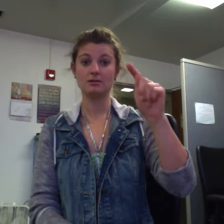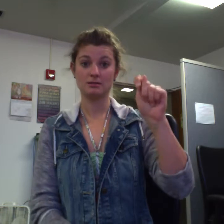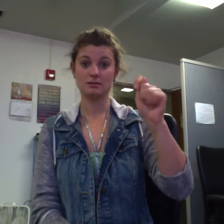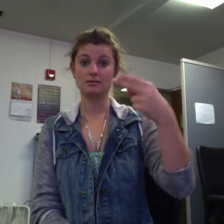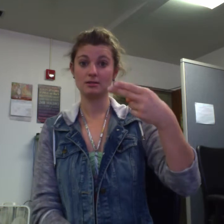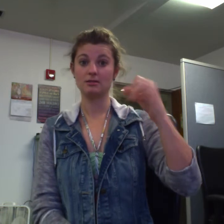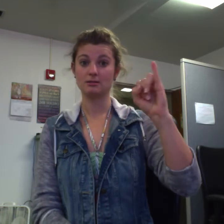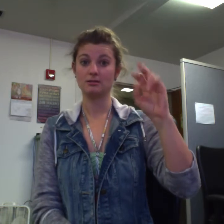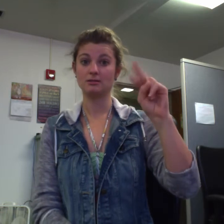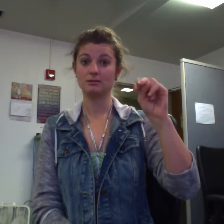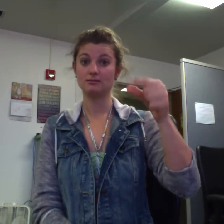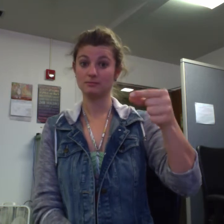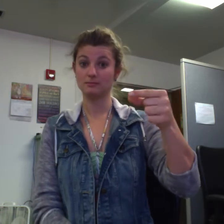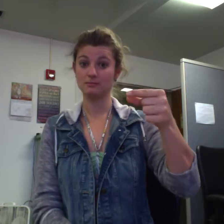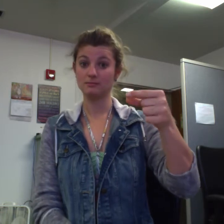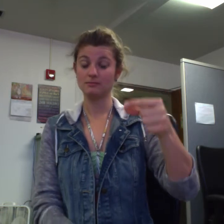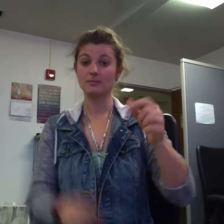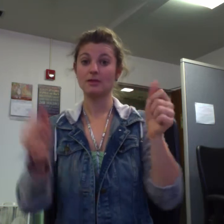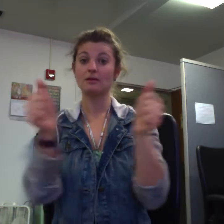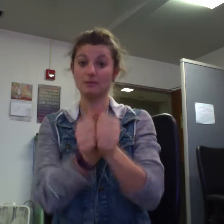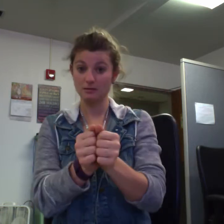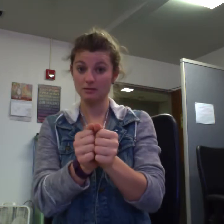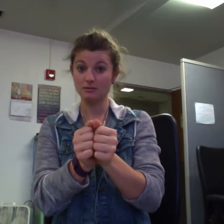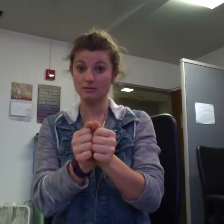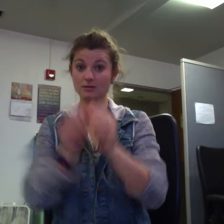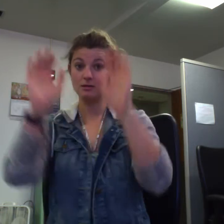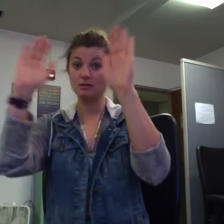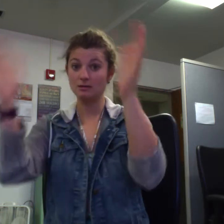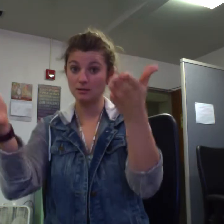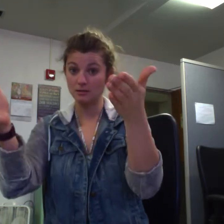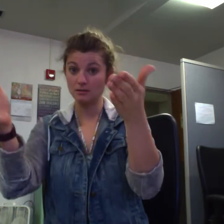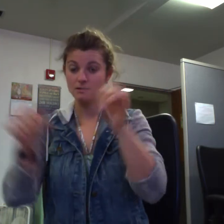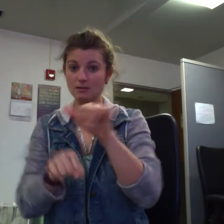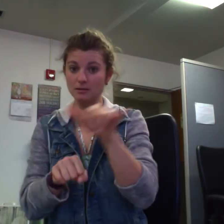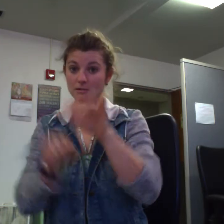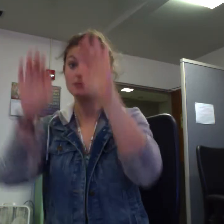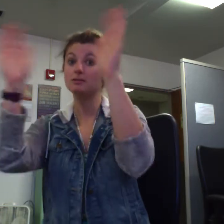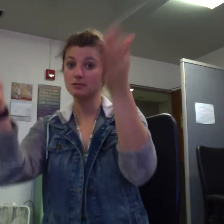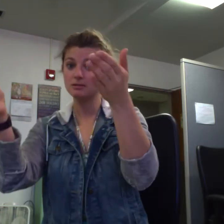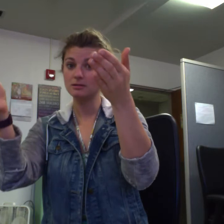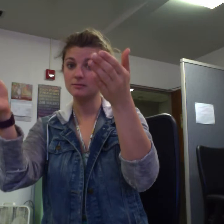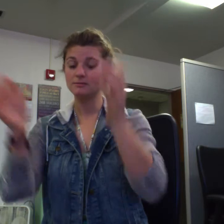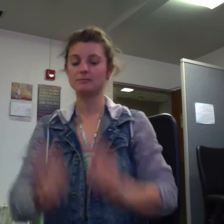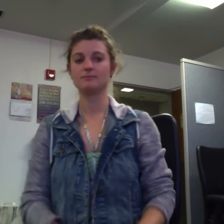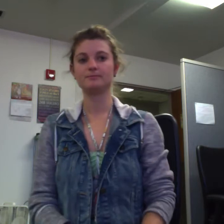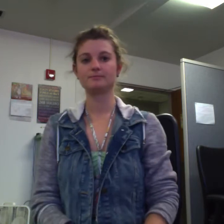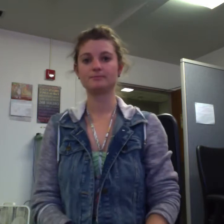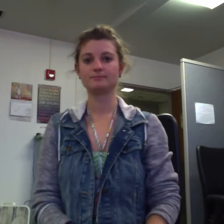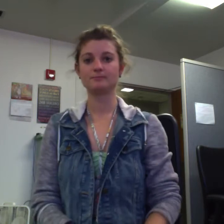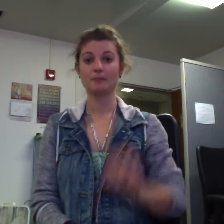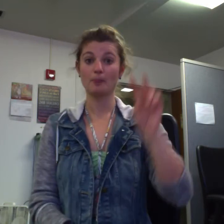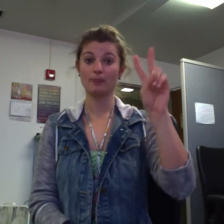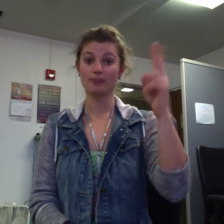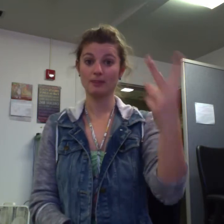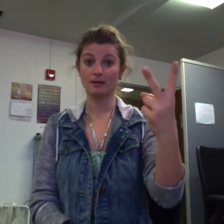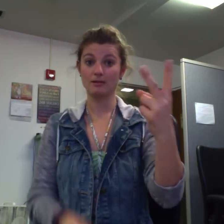words together in the same chunk. They are a chunk of meaning. Now let's look at the second sentence. I see